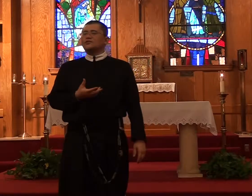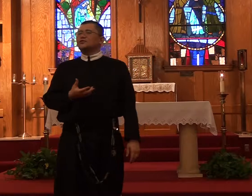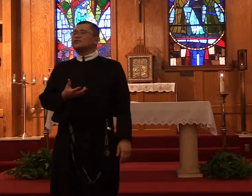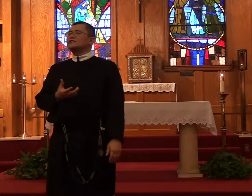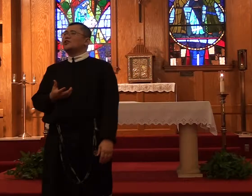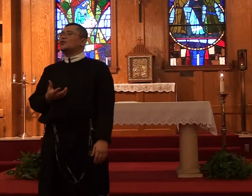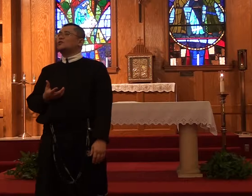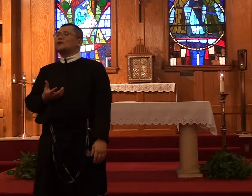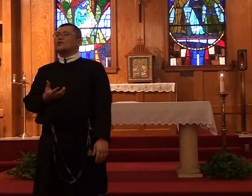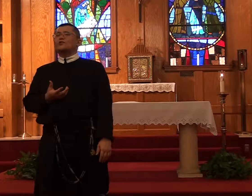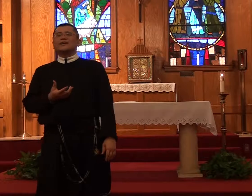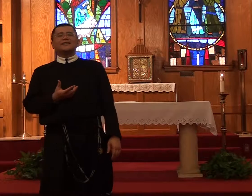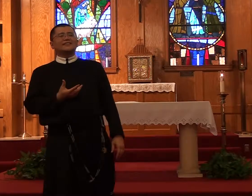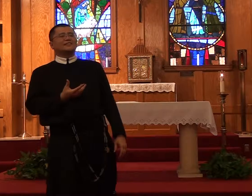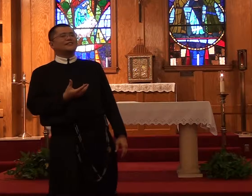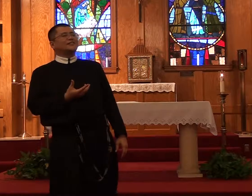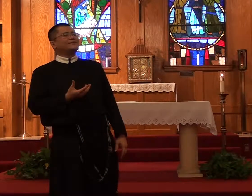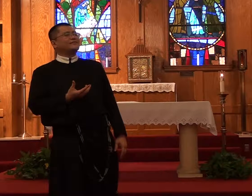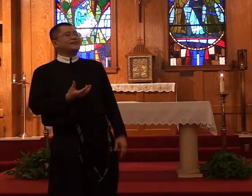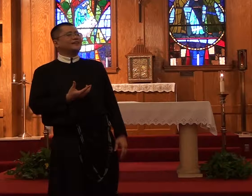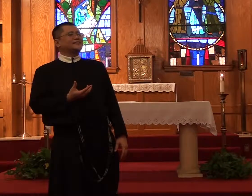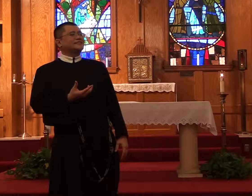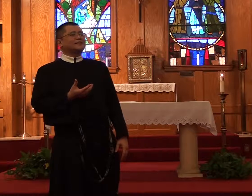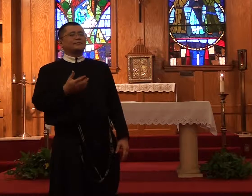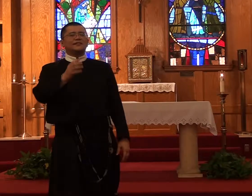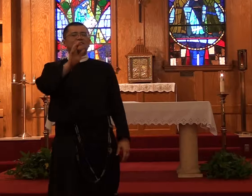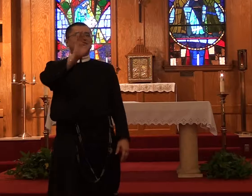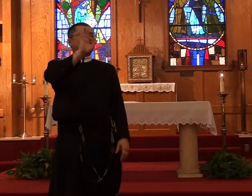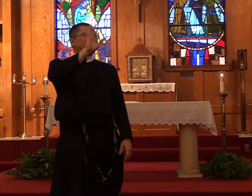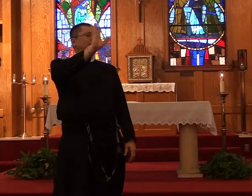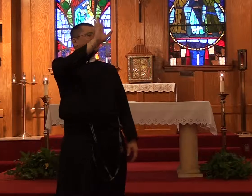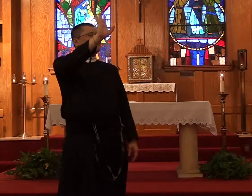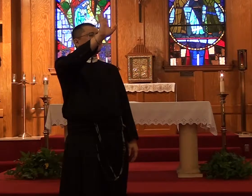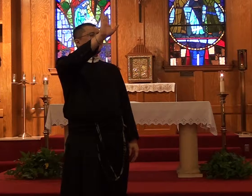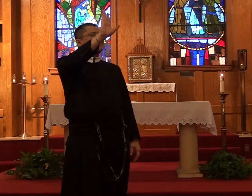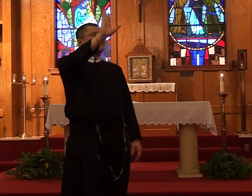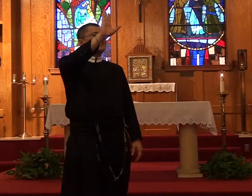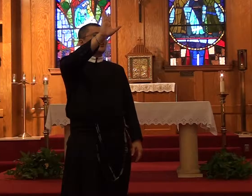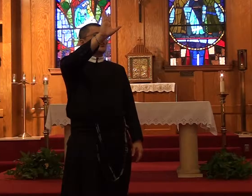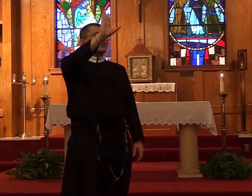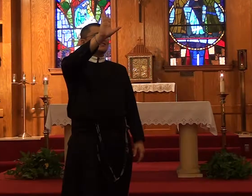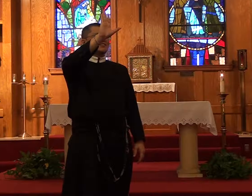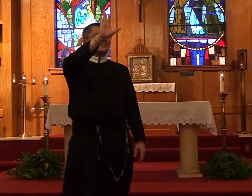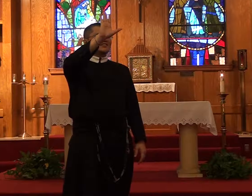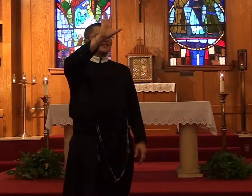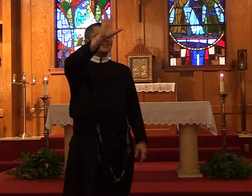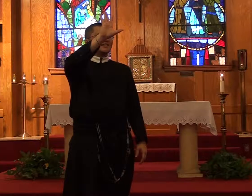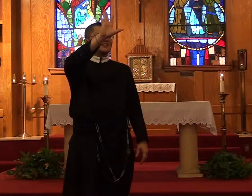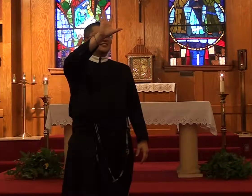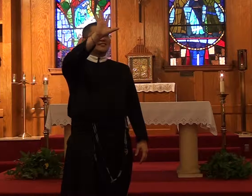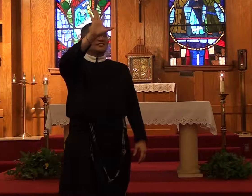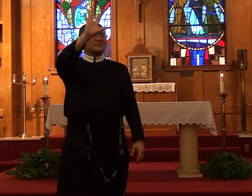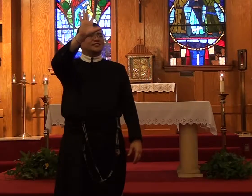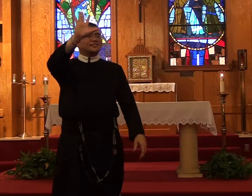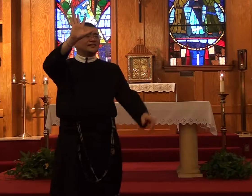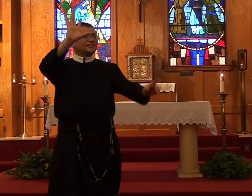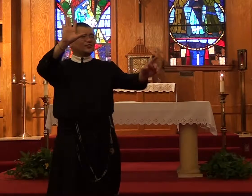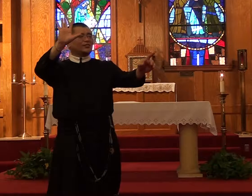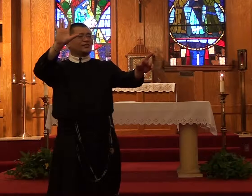not know what OK technology is, please raise your hand. OK technology, the OK technology. You don't know the